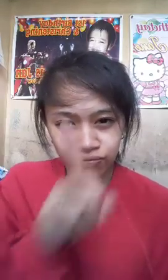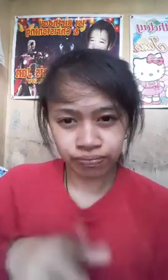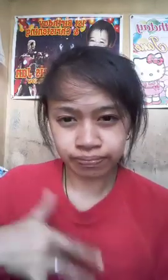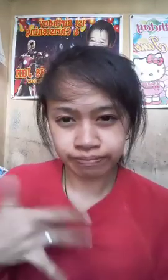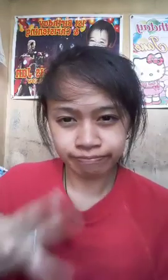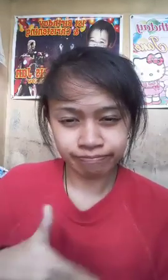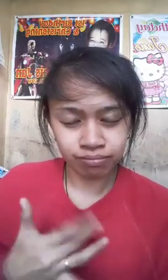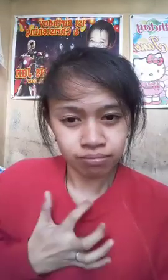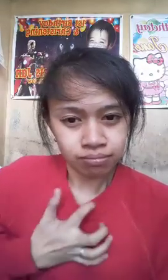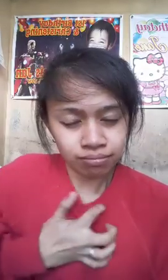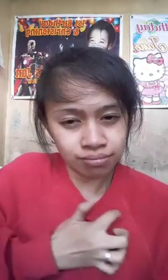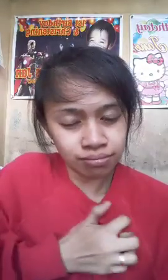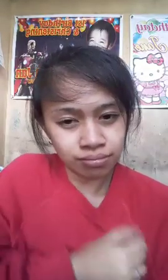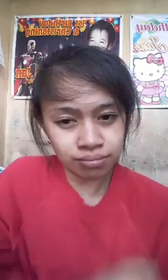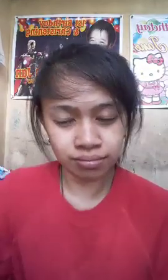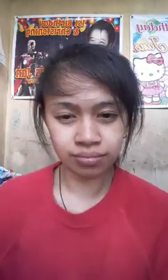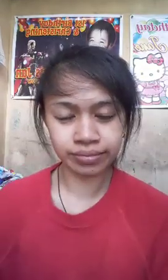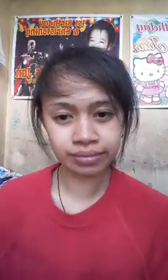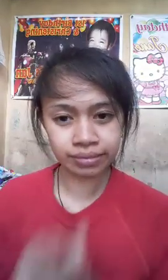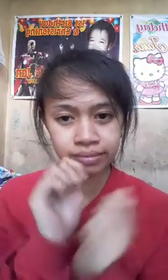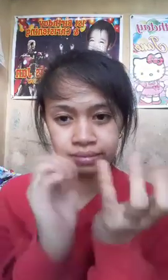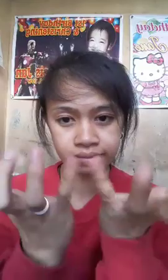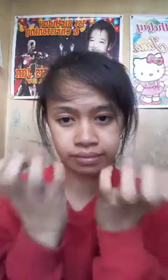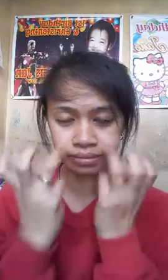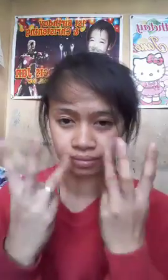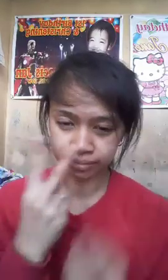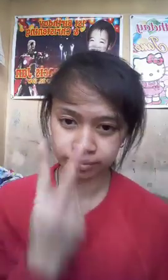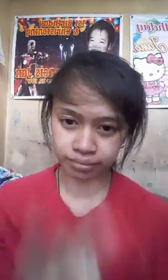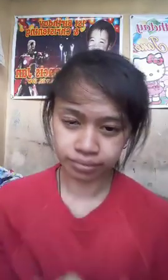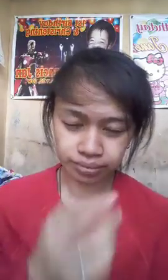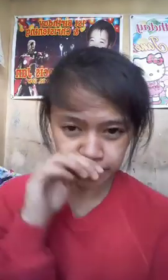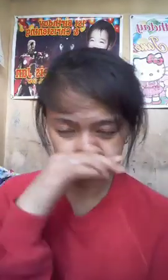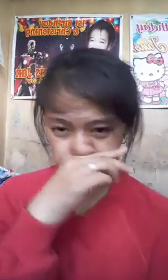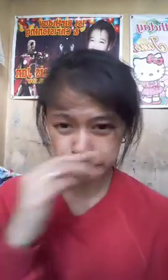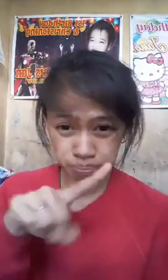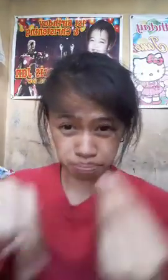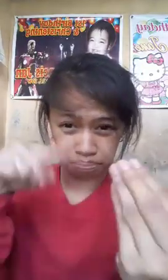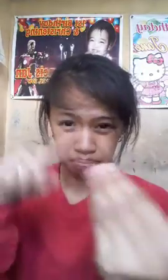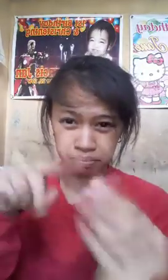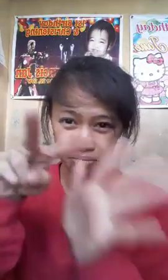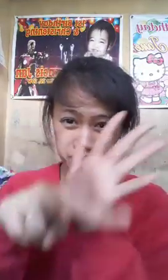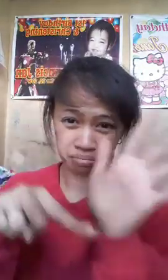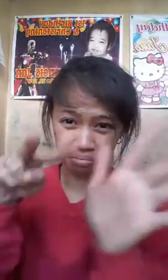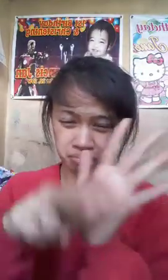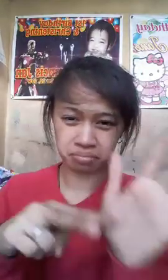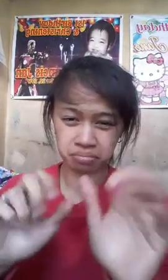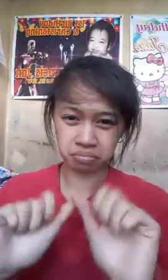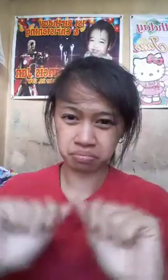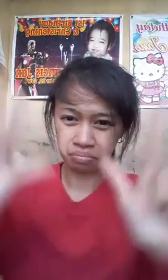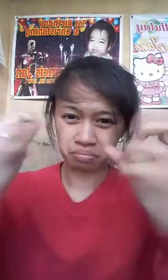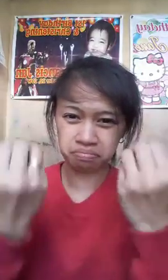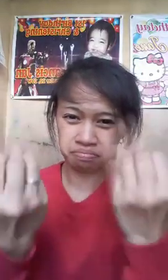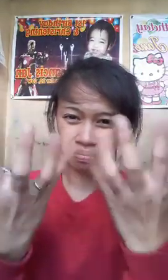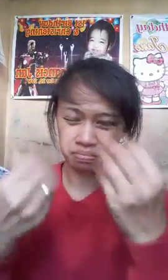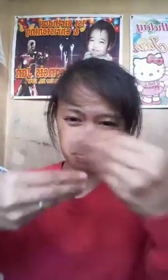1,695 pesos only. It comes along with a ice cream mug pole, meron din kasama yung dalawang microfiber mug heads, isang ice cream